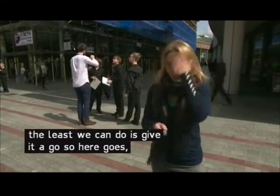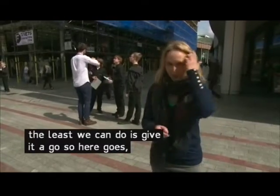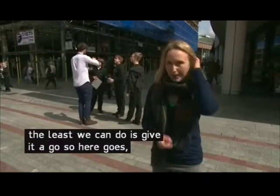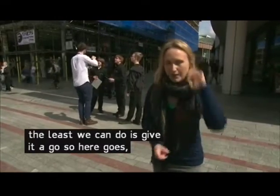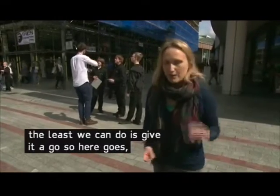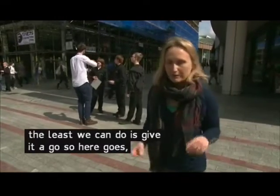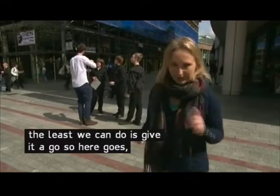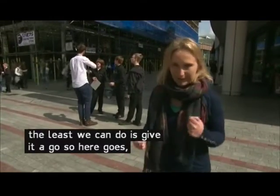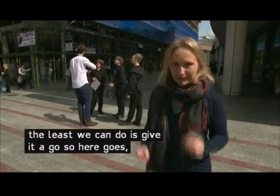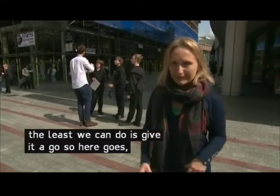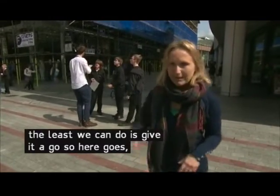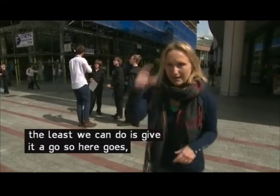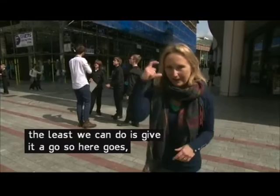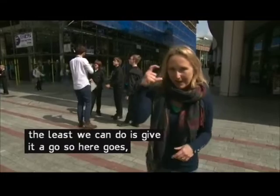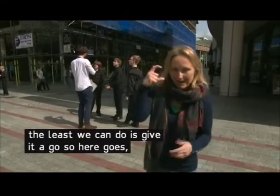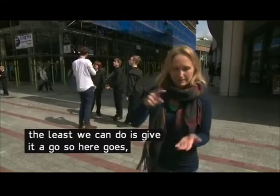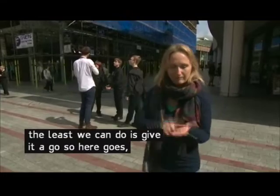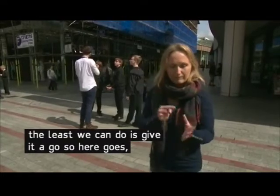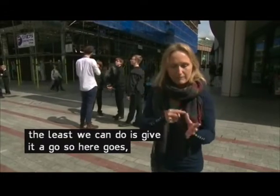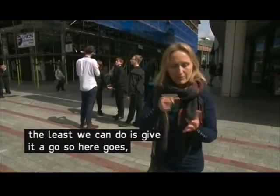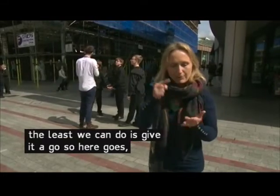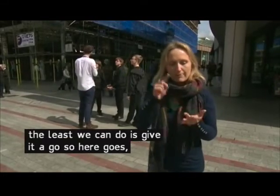So here goes. This is Claire